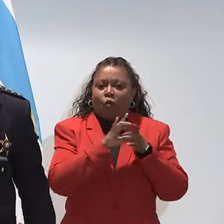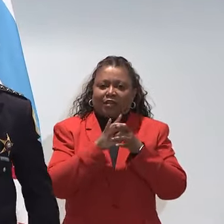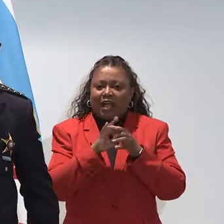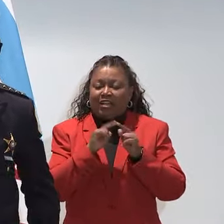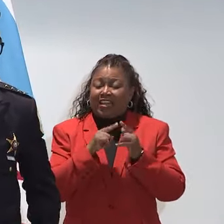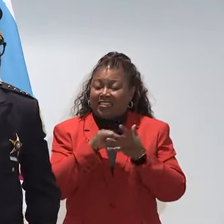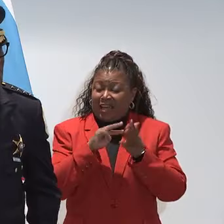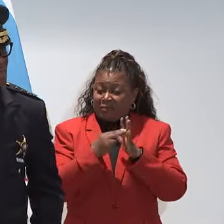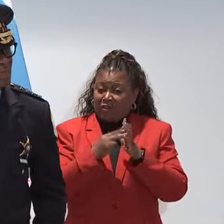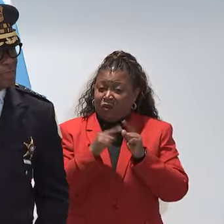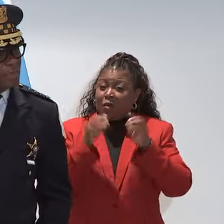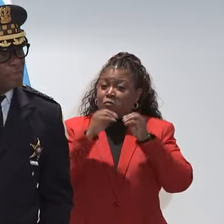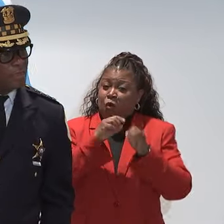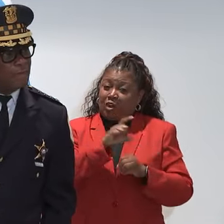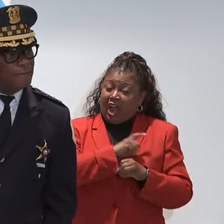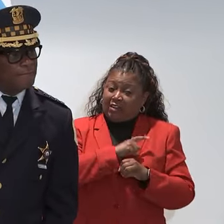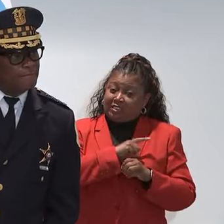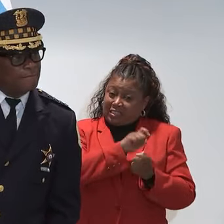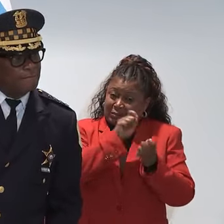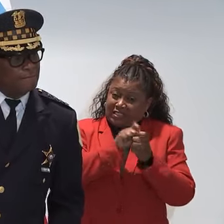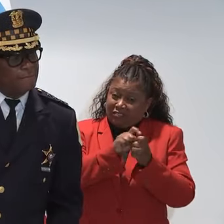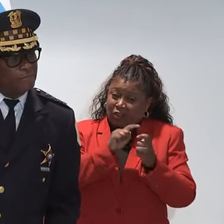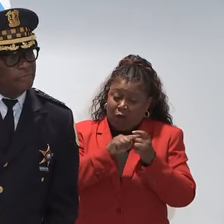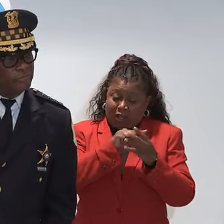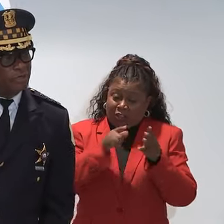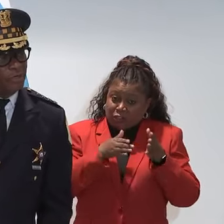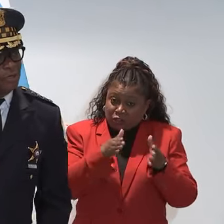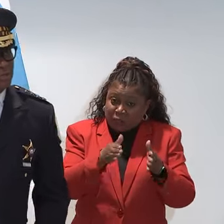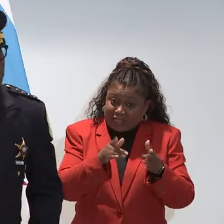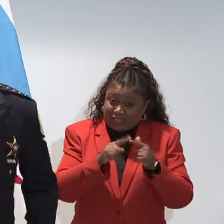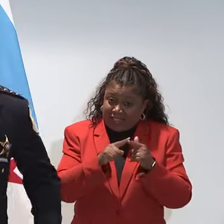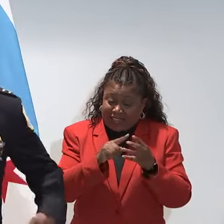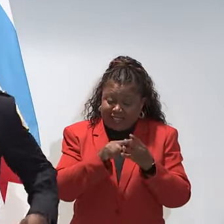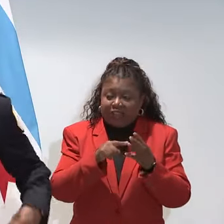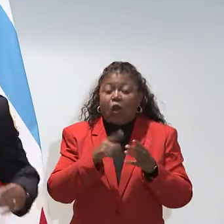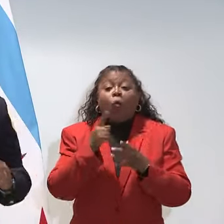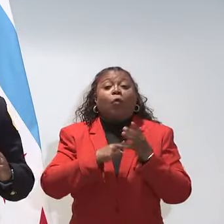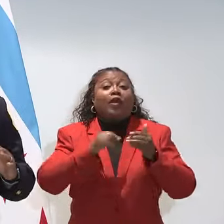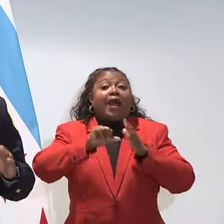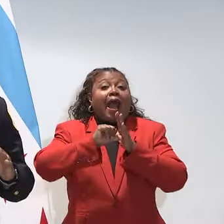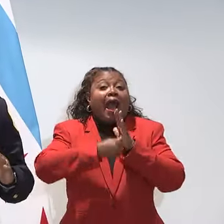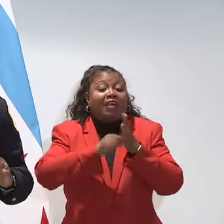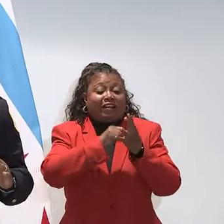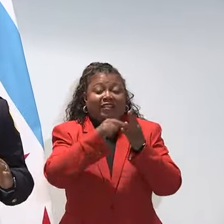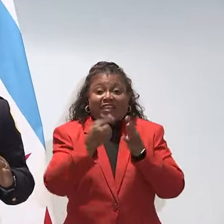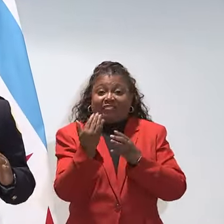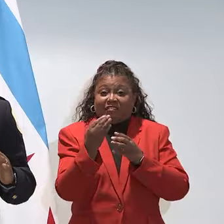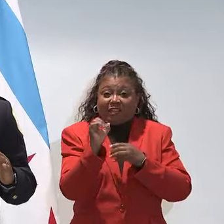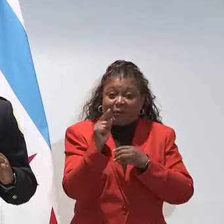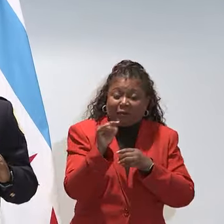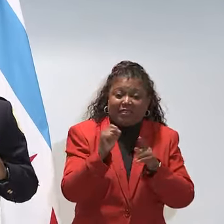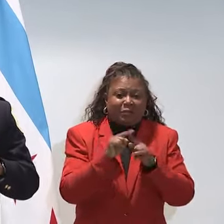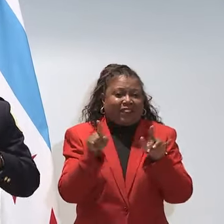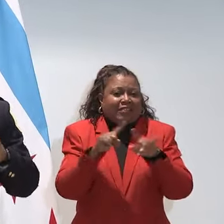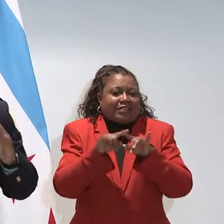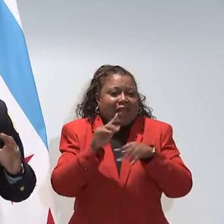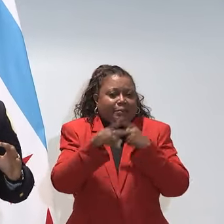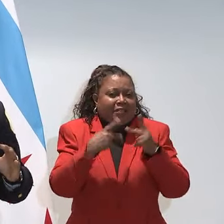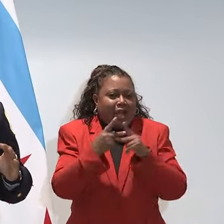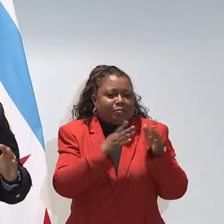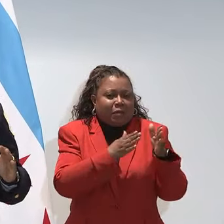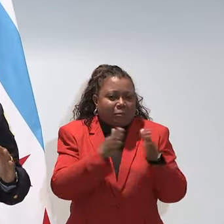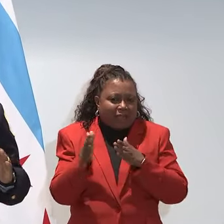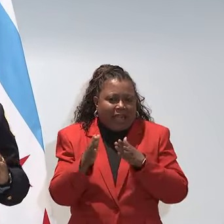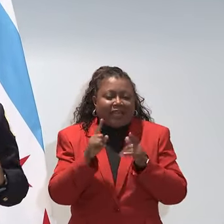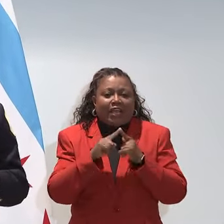four groups. Does that mean there's going to be more officers specifically on the streets in there? So we're highlighting these 15 beats, right. But the same type of